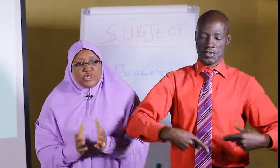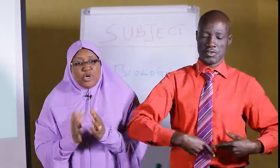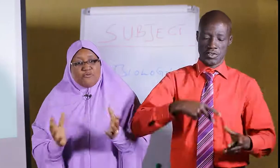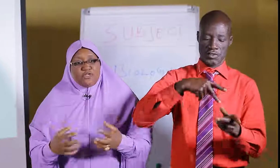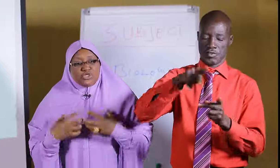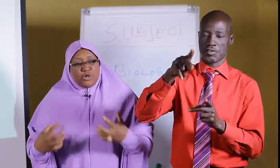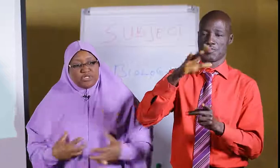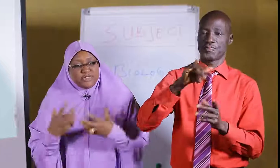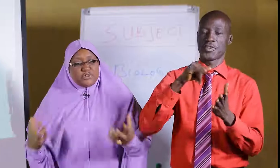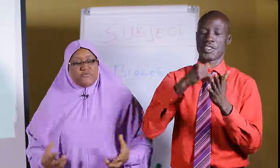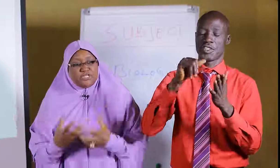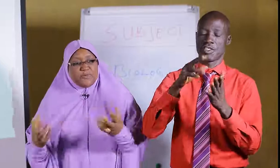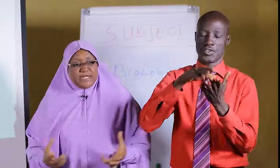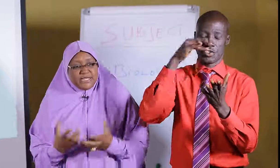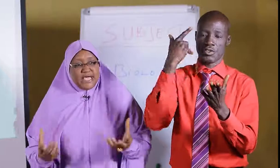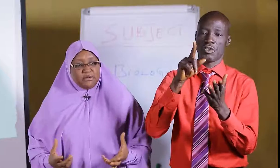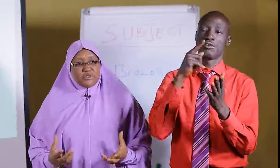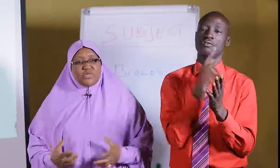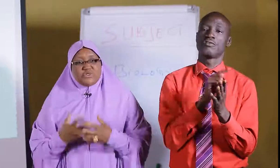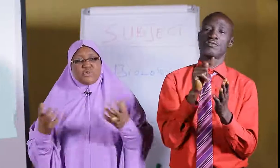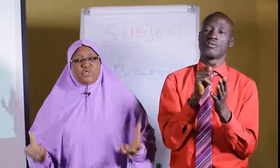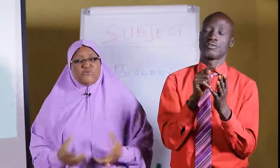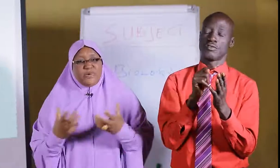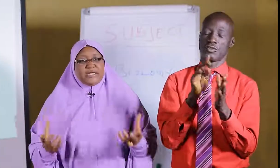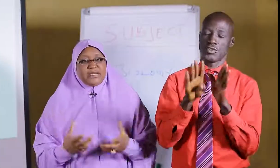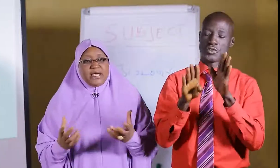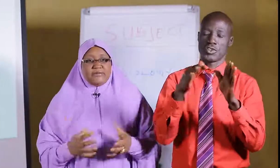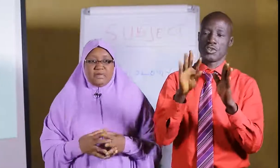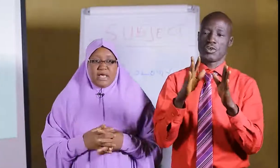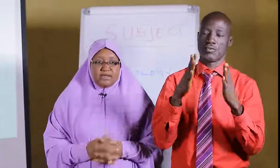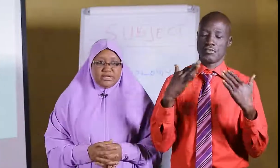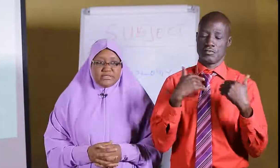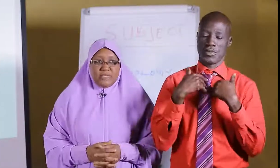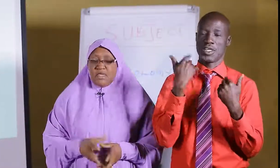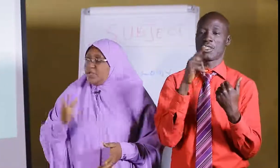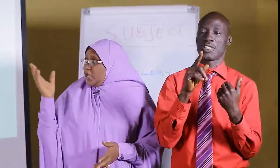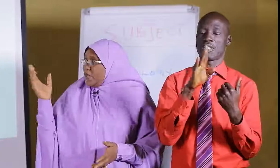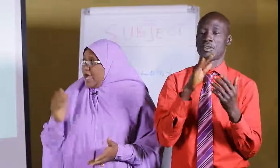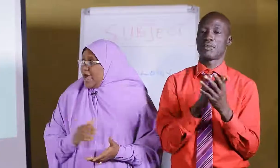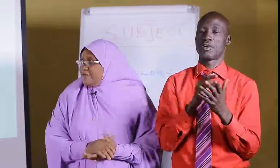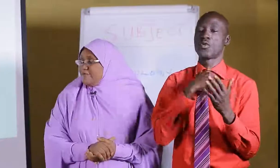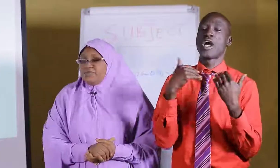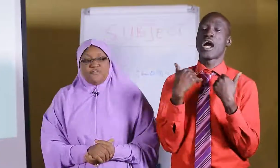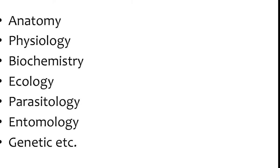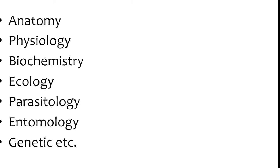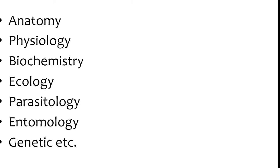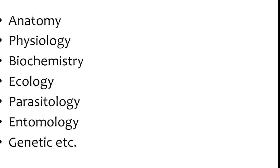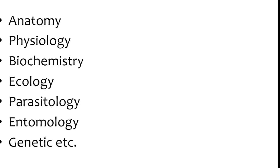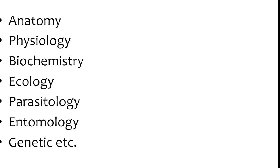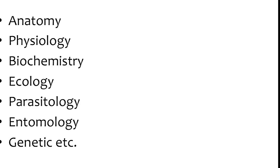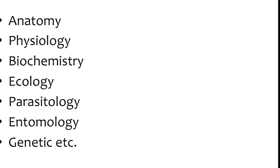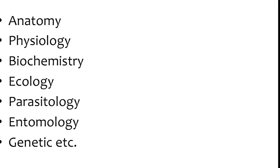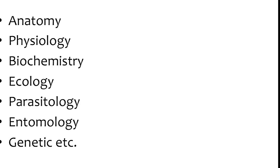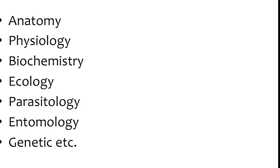is the study of the structures of these plants and animals, or the structures of plants and animals. Then we have